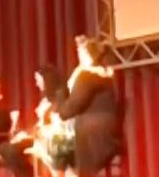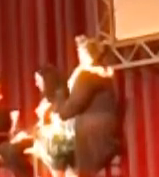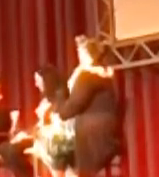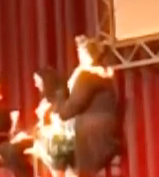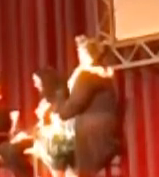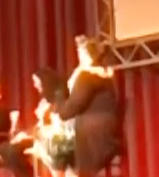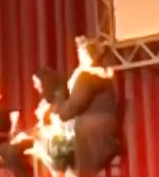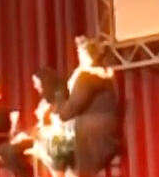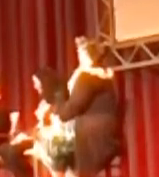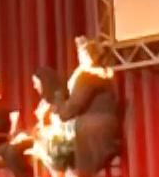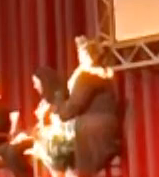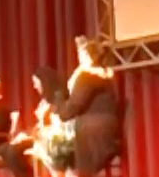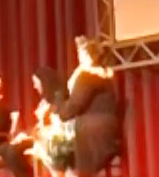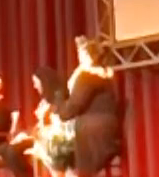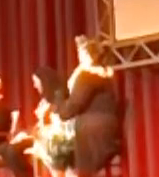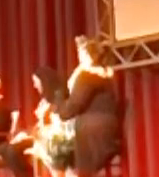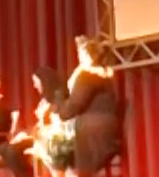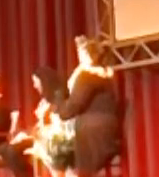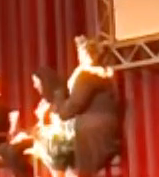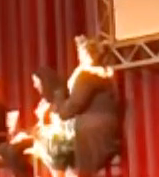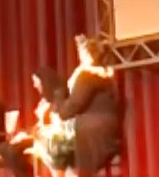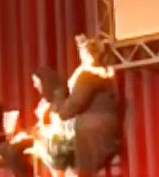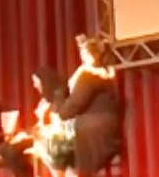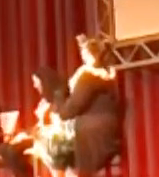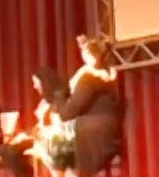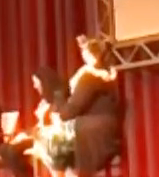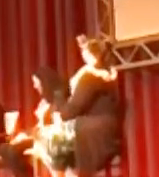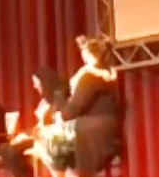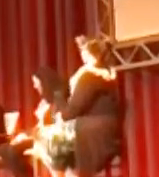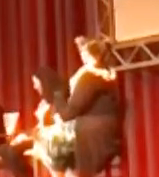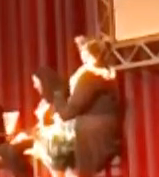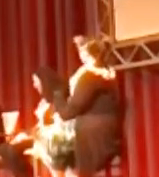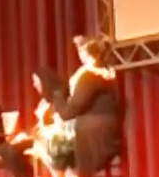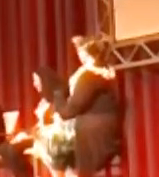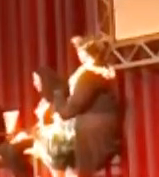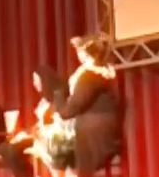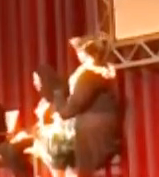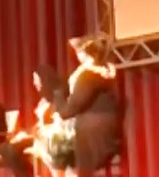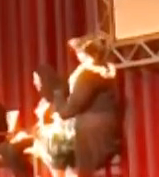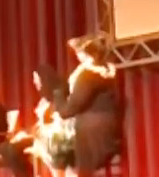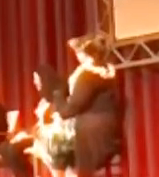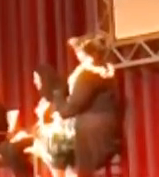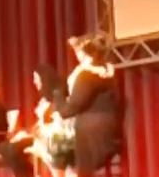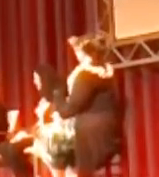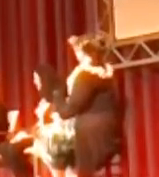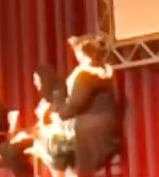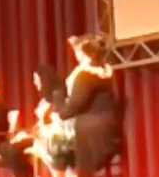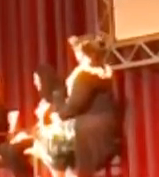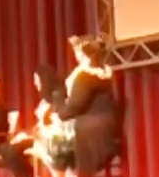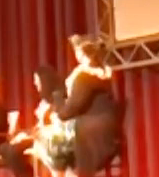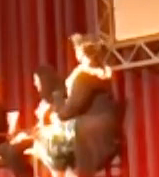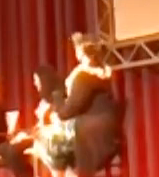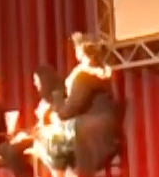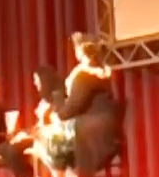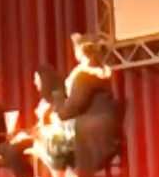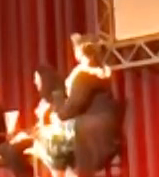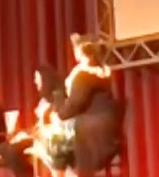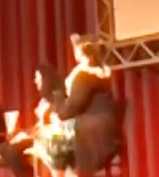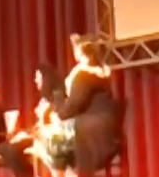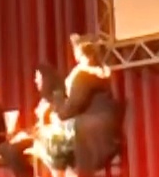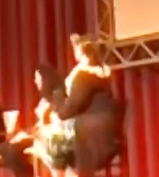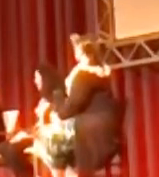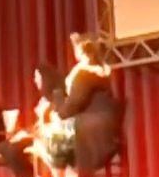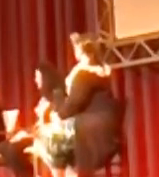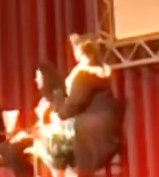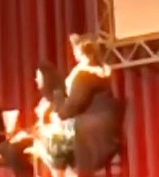young artist go, oh, wow, the New Zealand Arts Festival is out. And I knew what they were doing. They were looking for the three